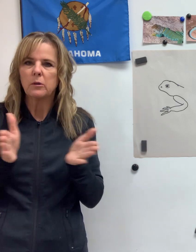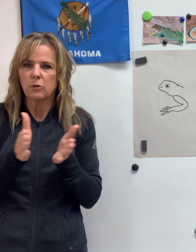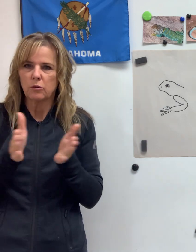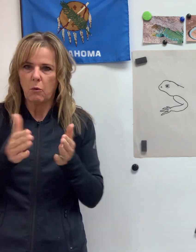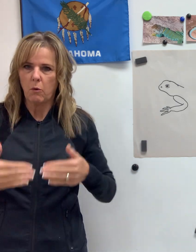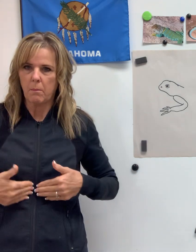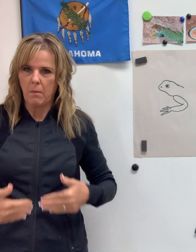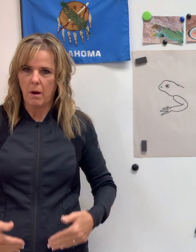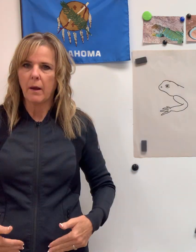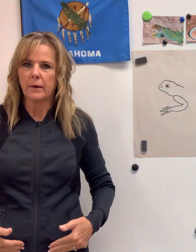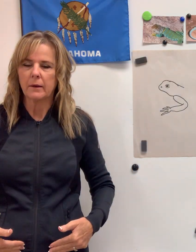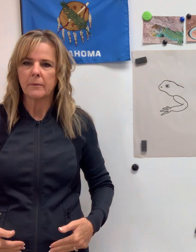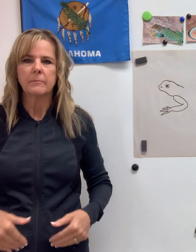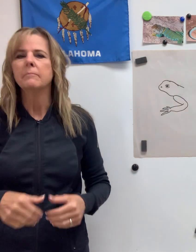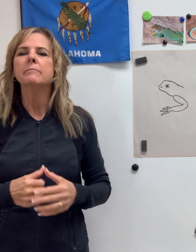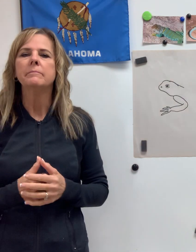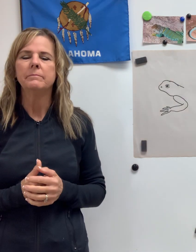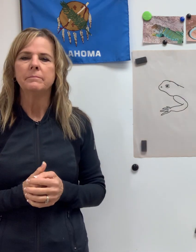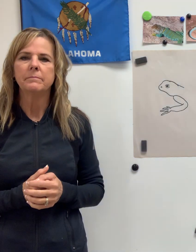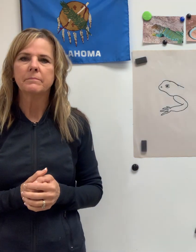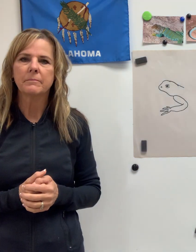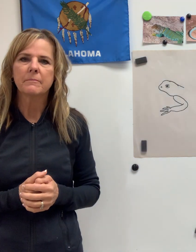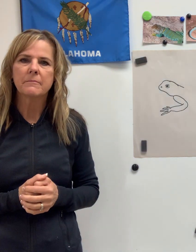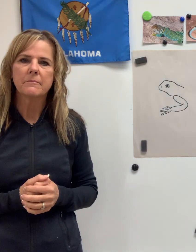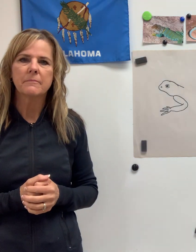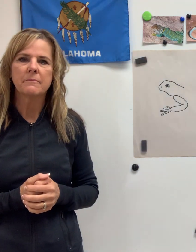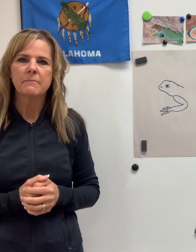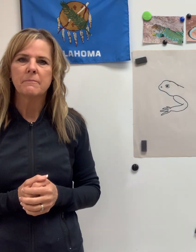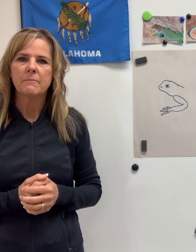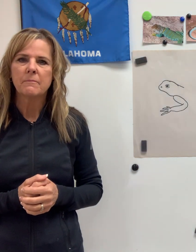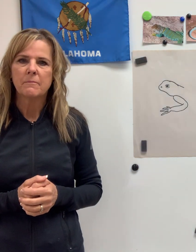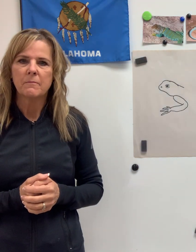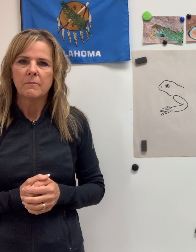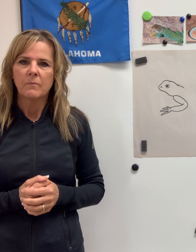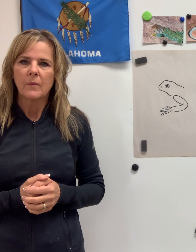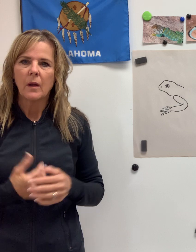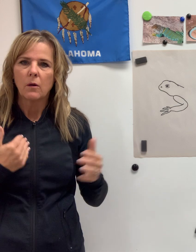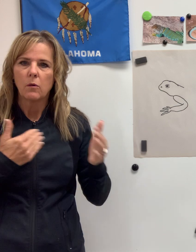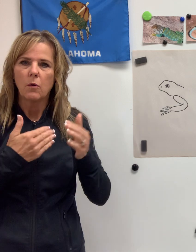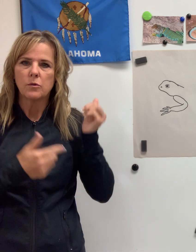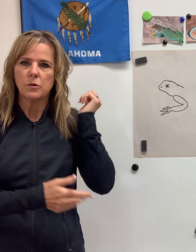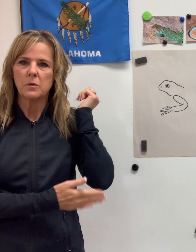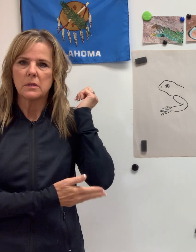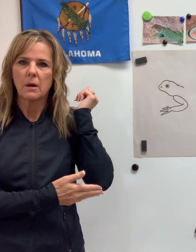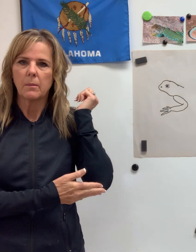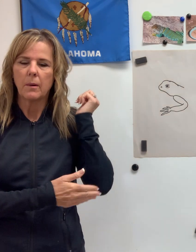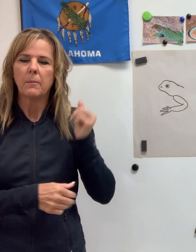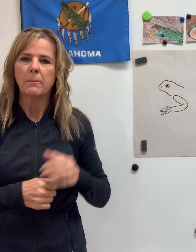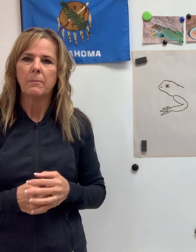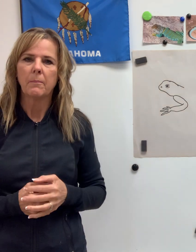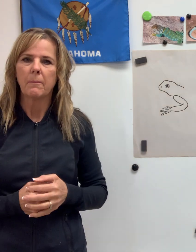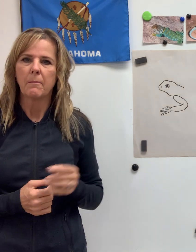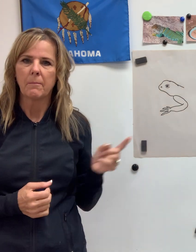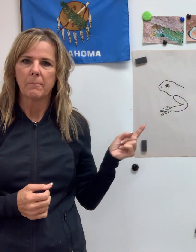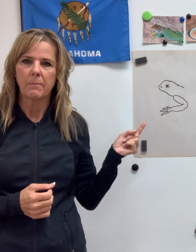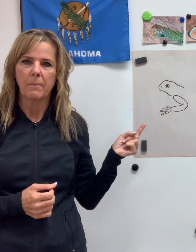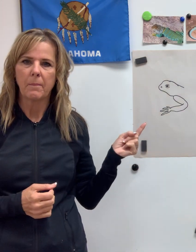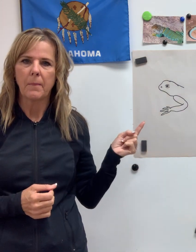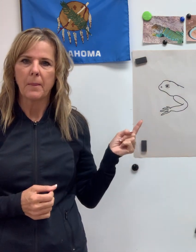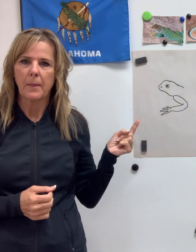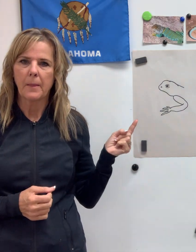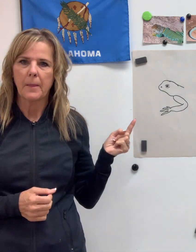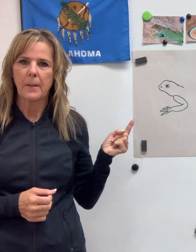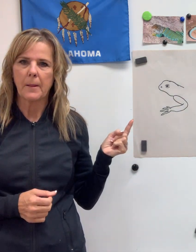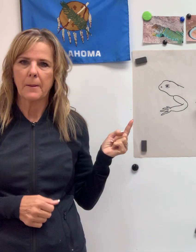shorter line than you would make for like a snake. But kind of close to his elbow, where that bend is, I'm gonna just make a slanted